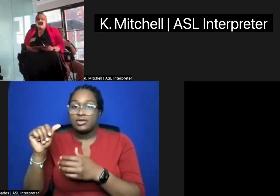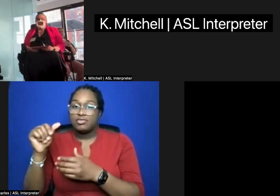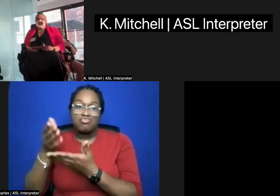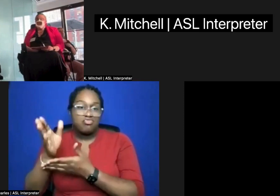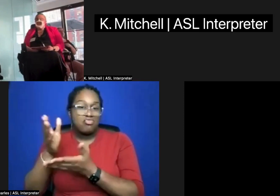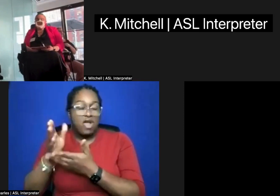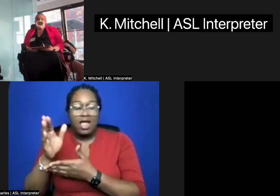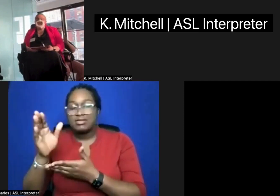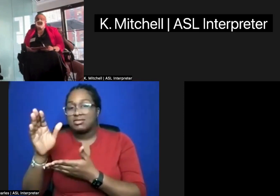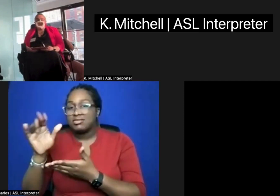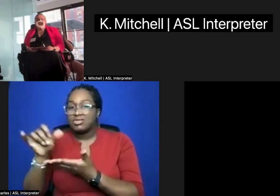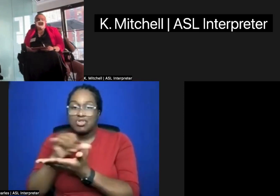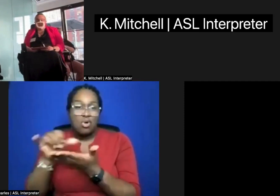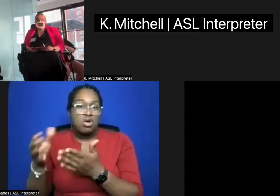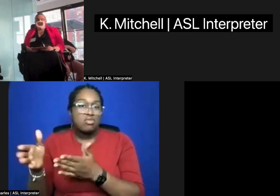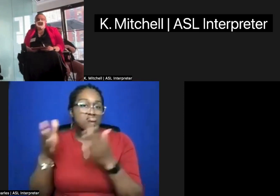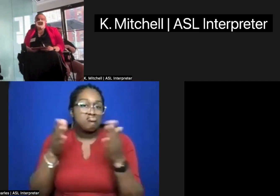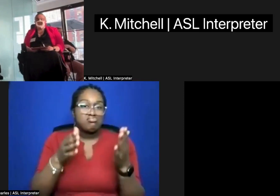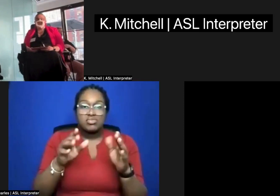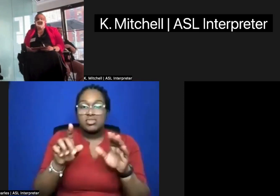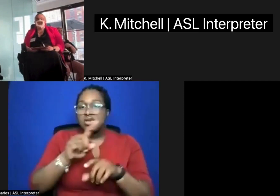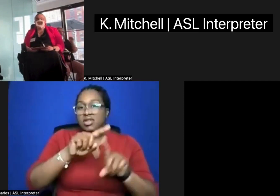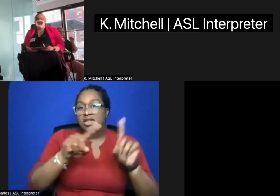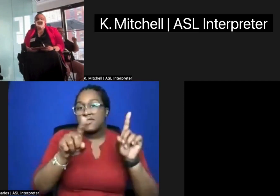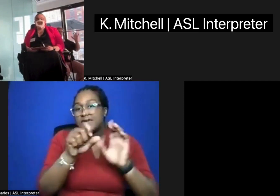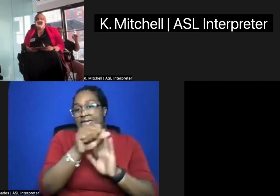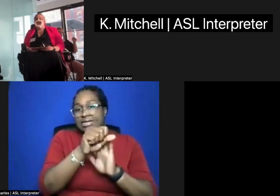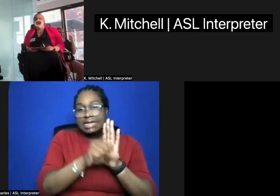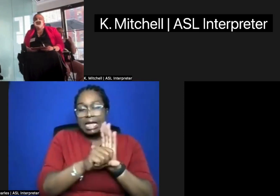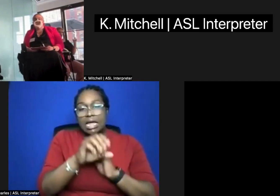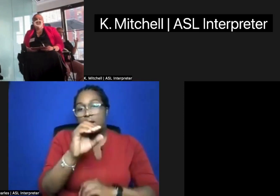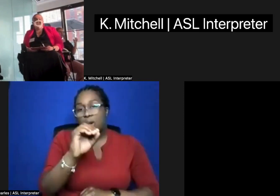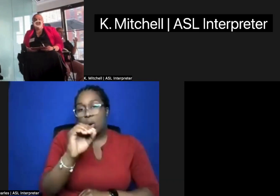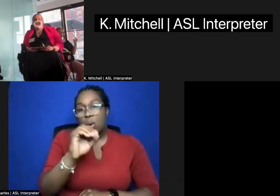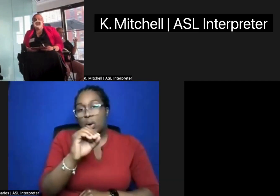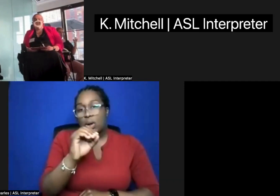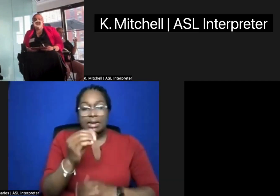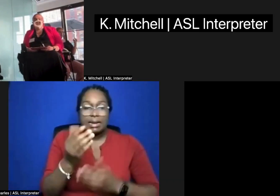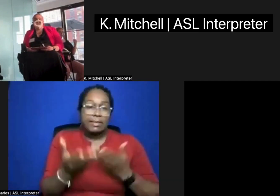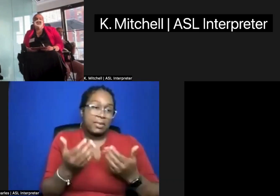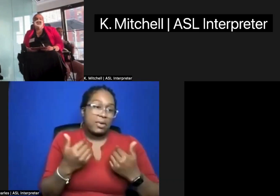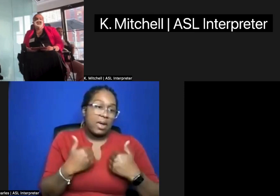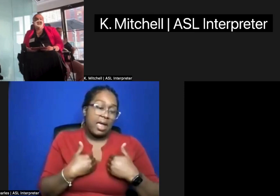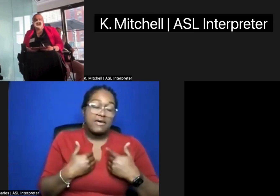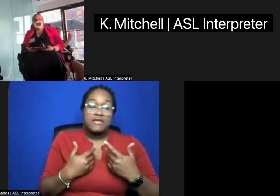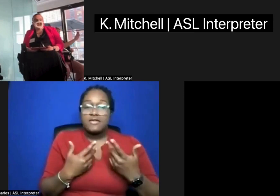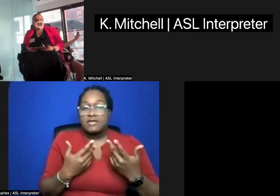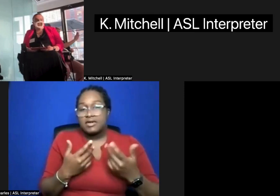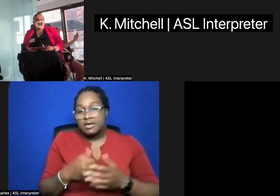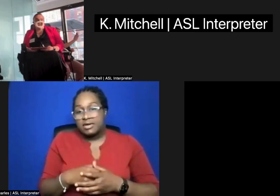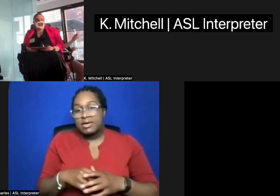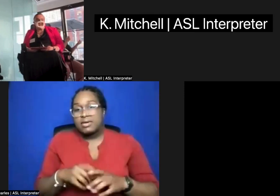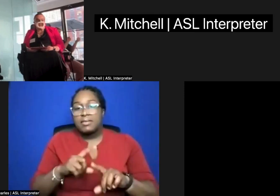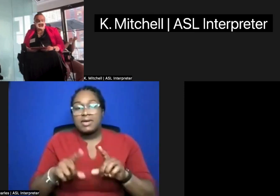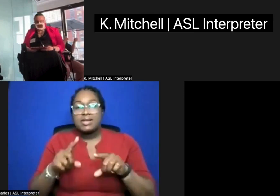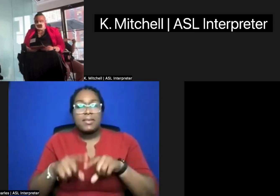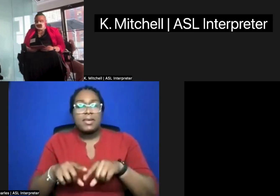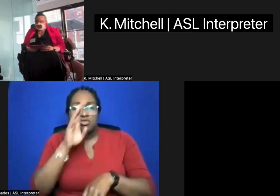drift. And those can be really incredible sources of either direct support or referrals to